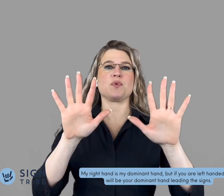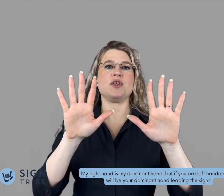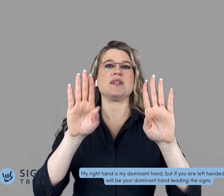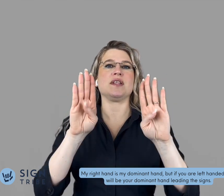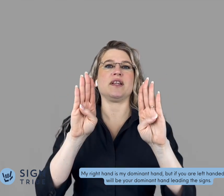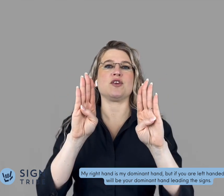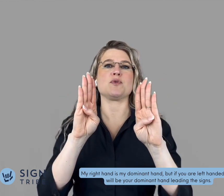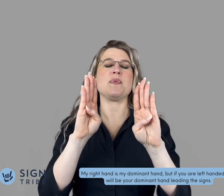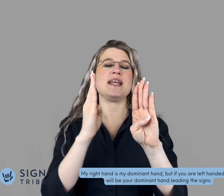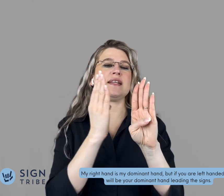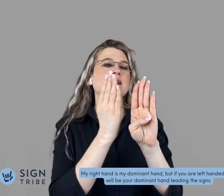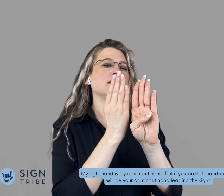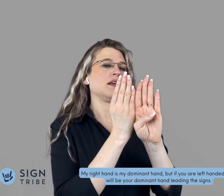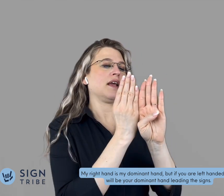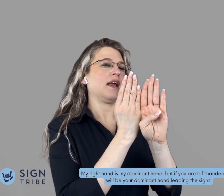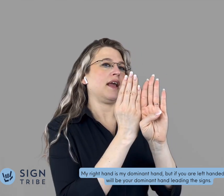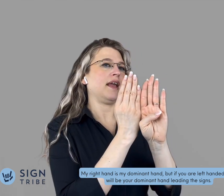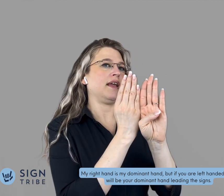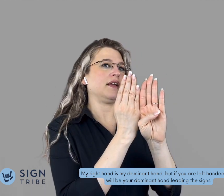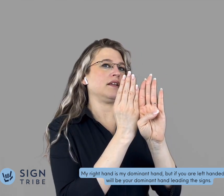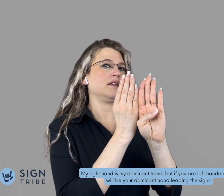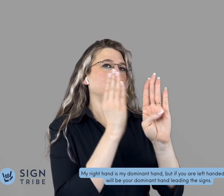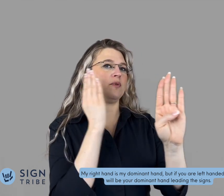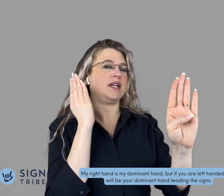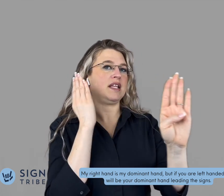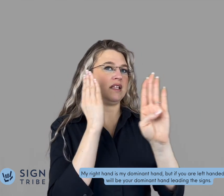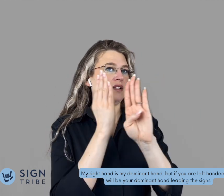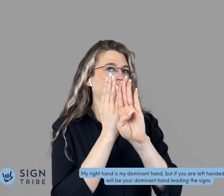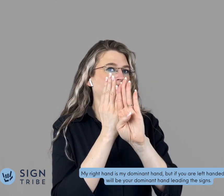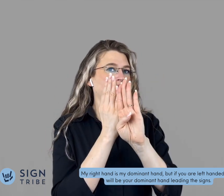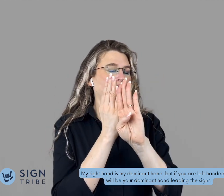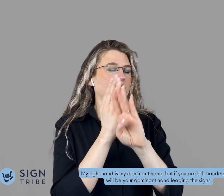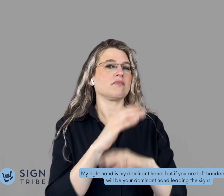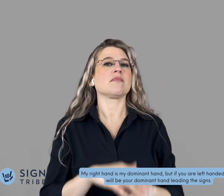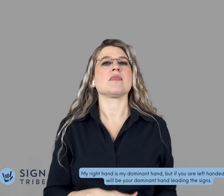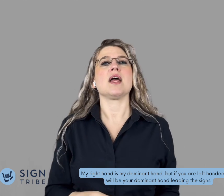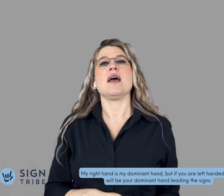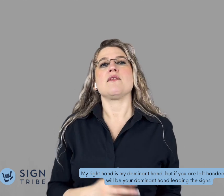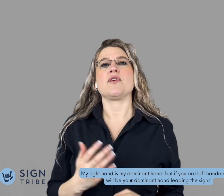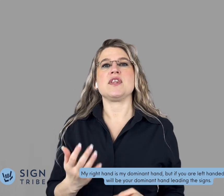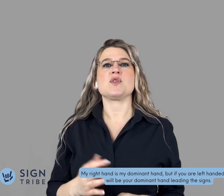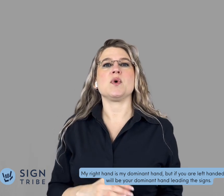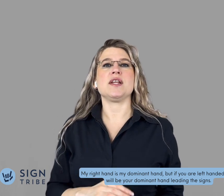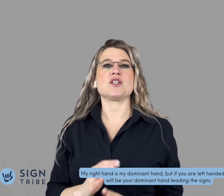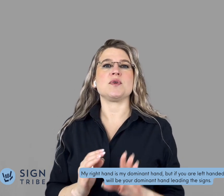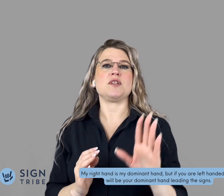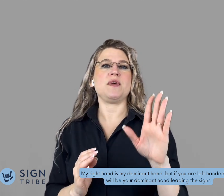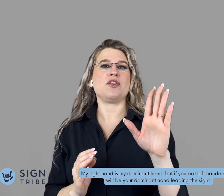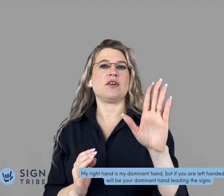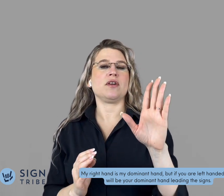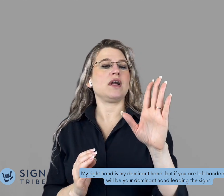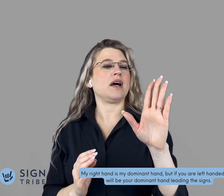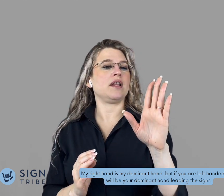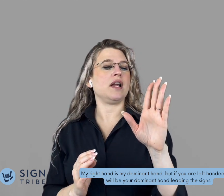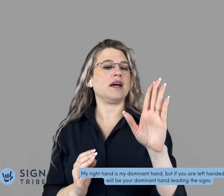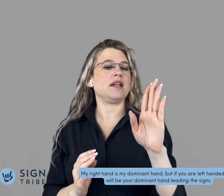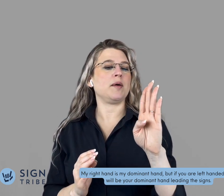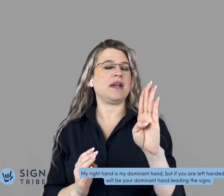using the letters B's and doing this. For this one, it's going to be your non-dominant hand